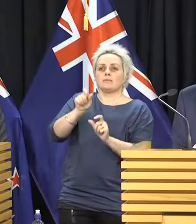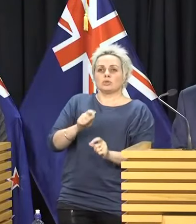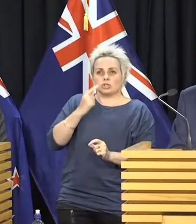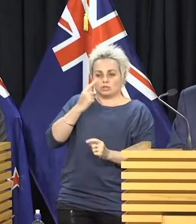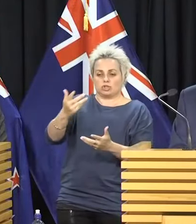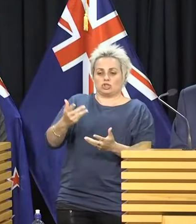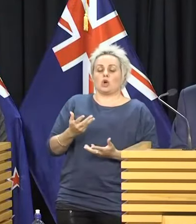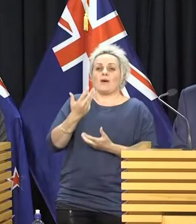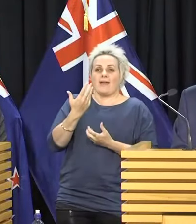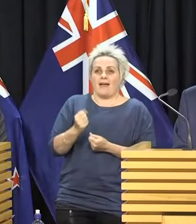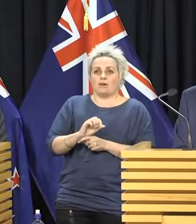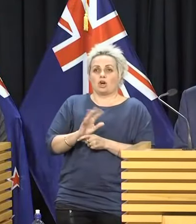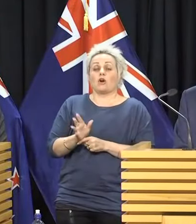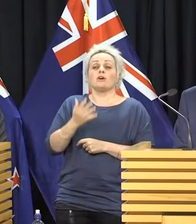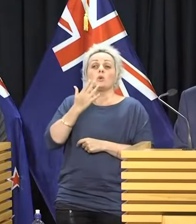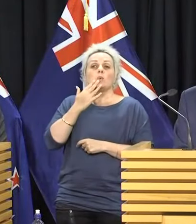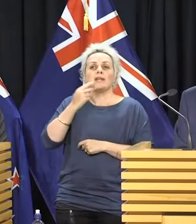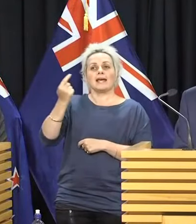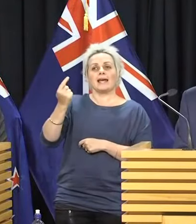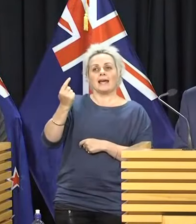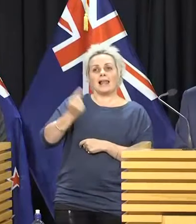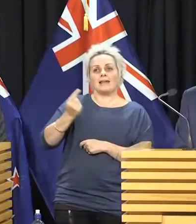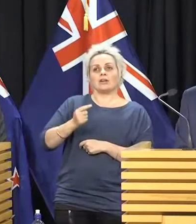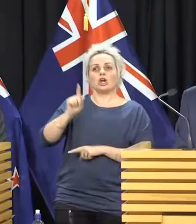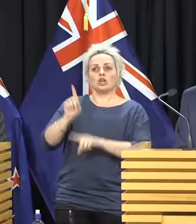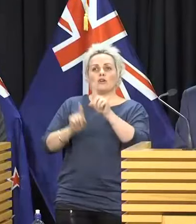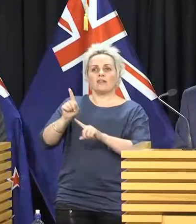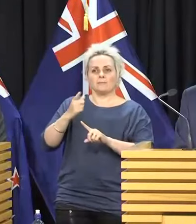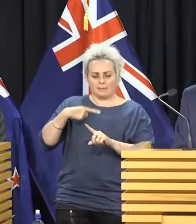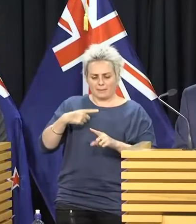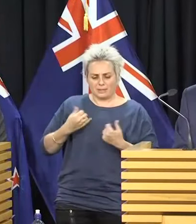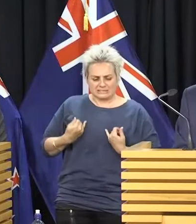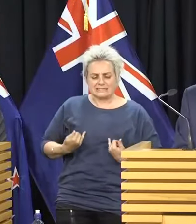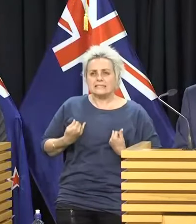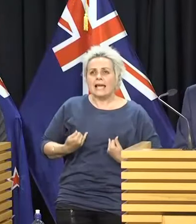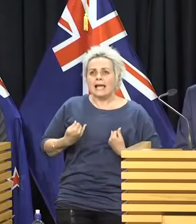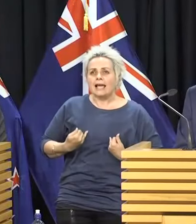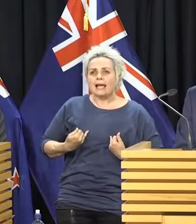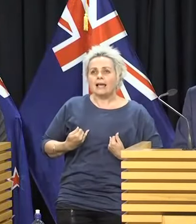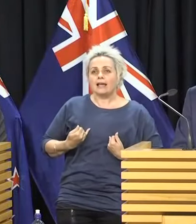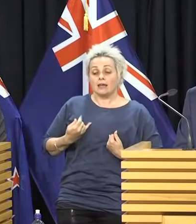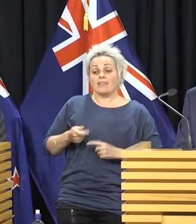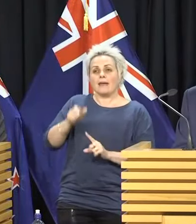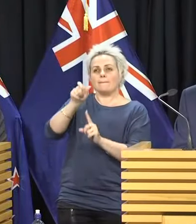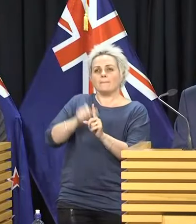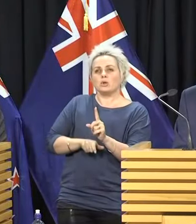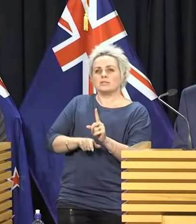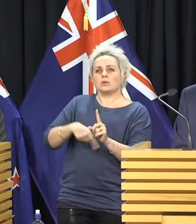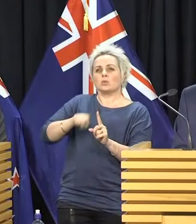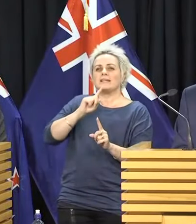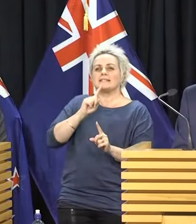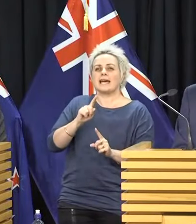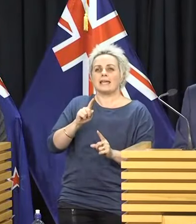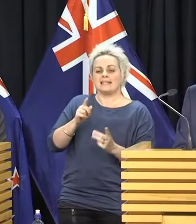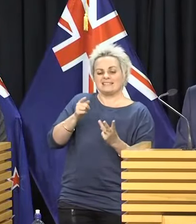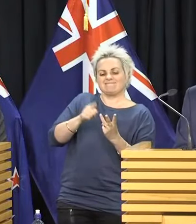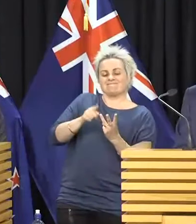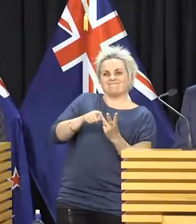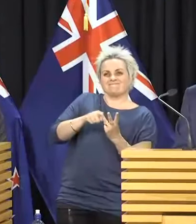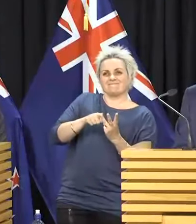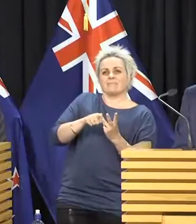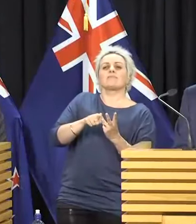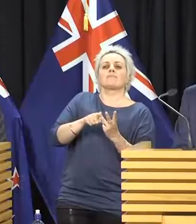positive on the 11th of November after developing symptoms. That person, we are calling case C, had already